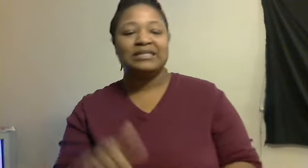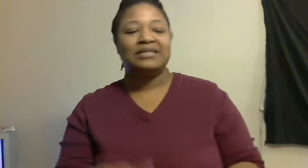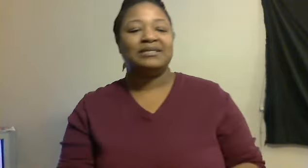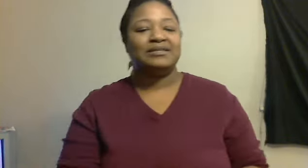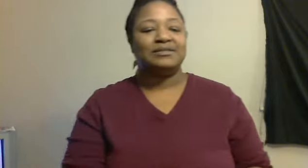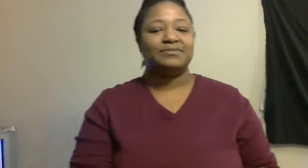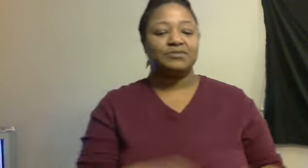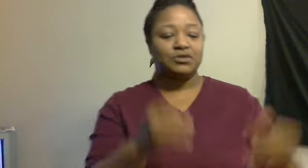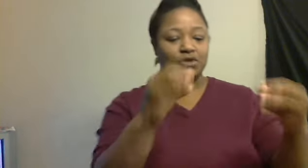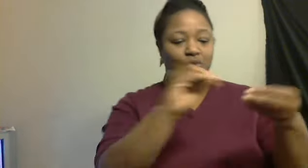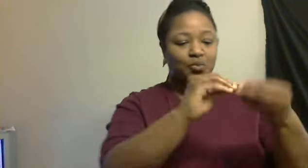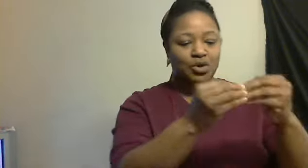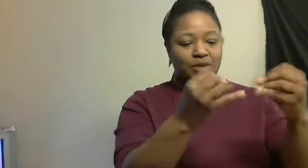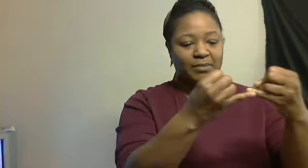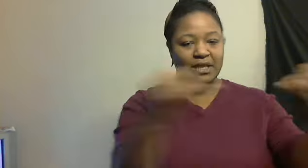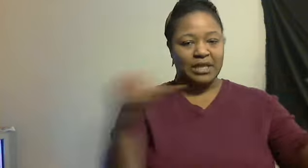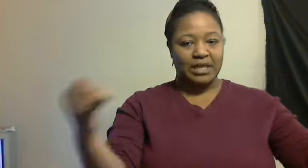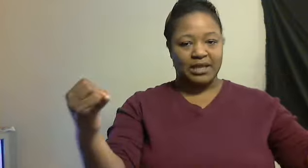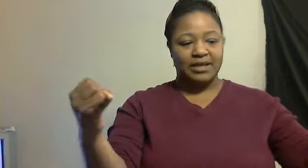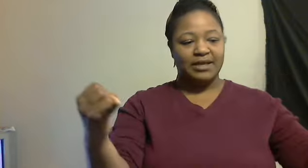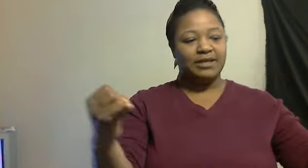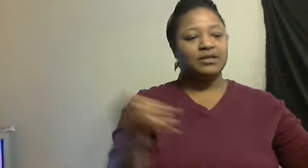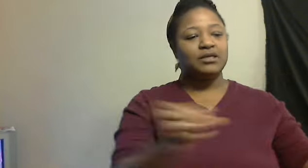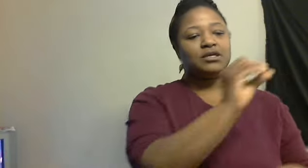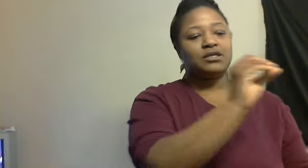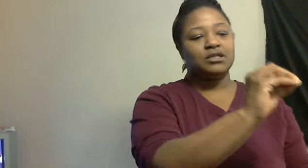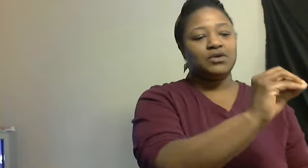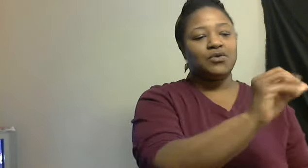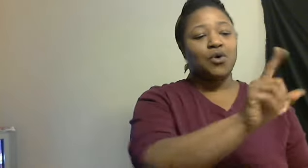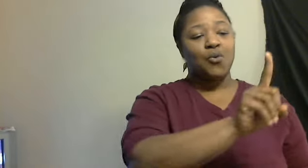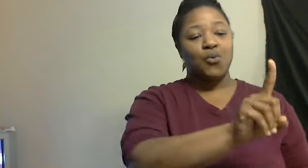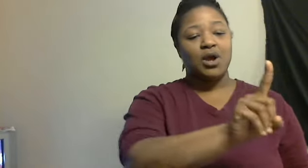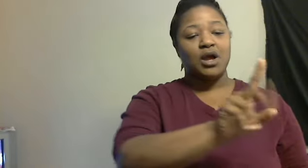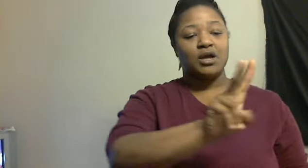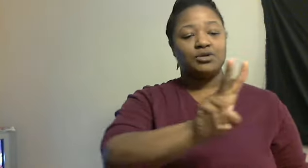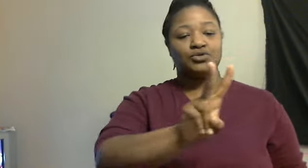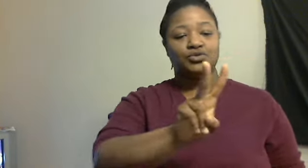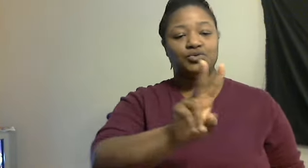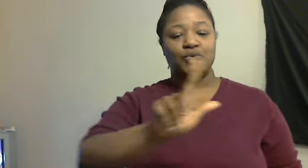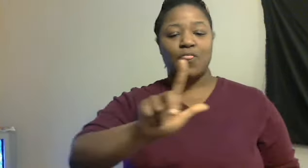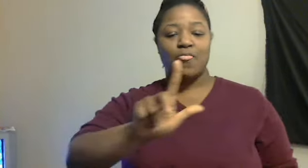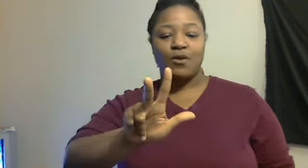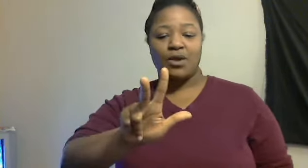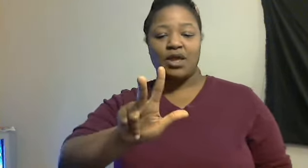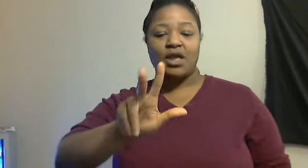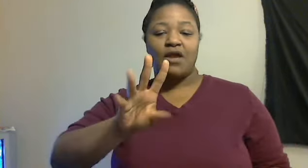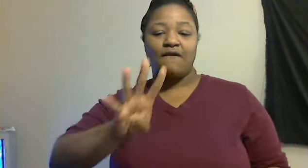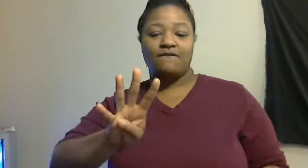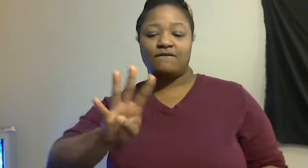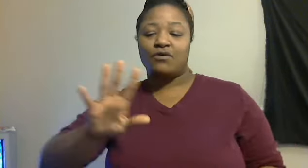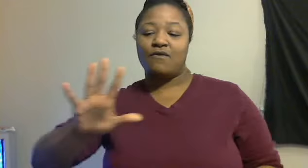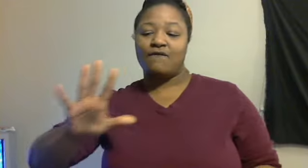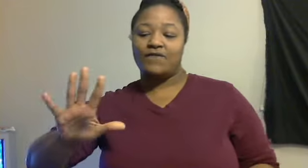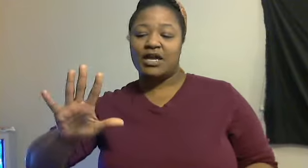2, 3, 4, 5, 6, 7,